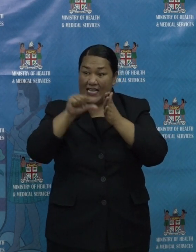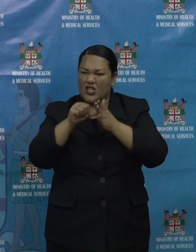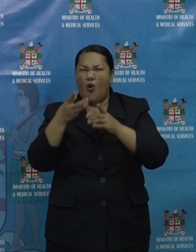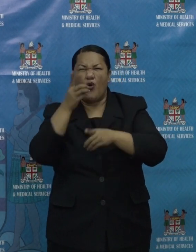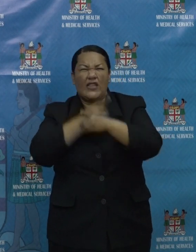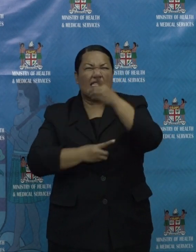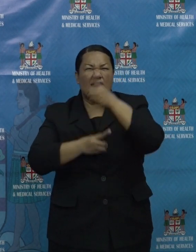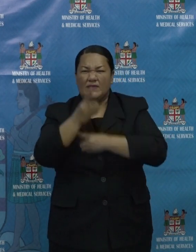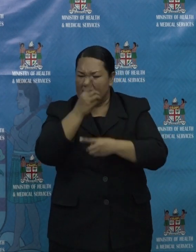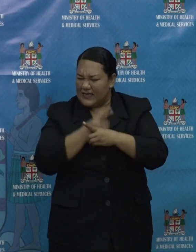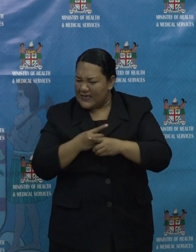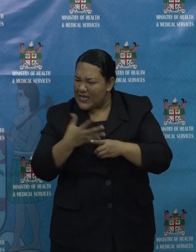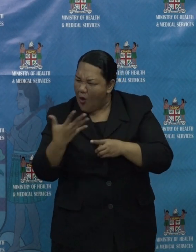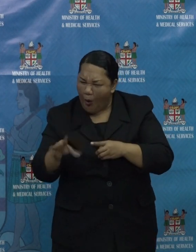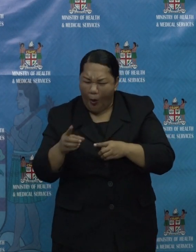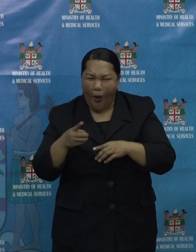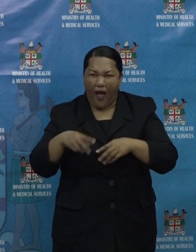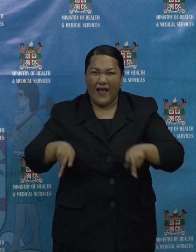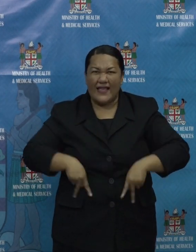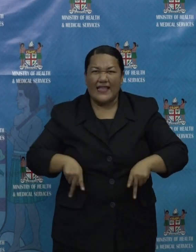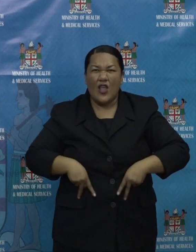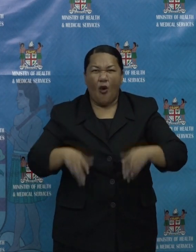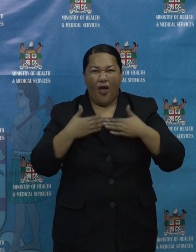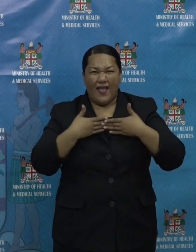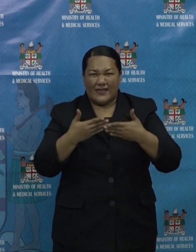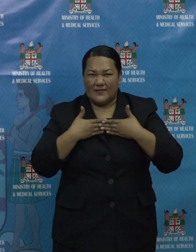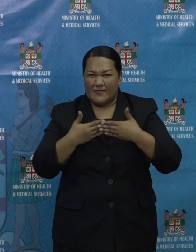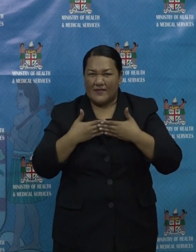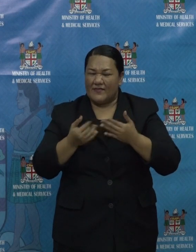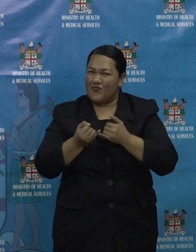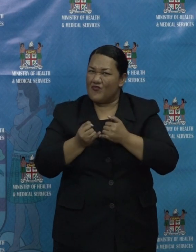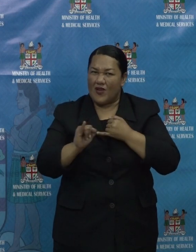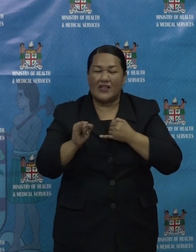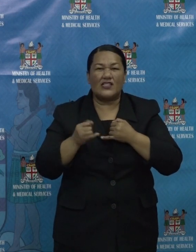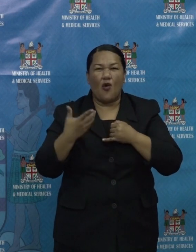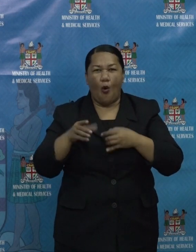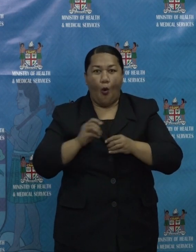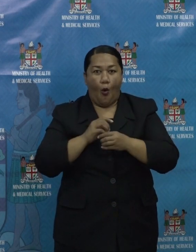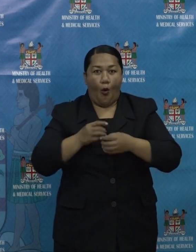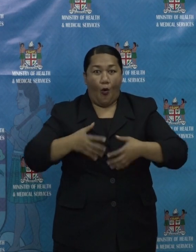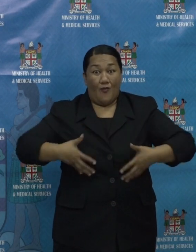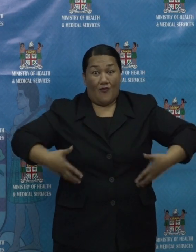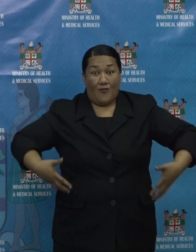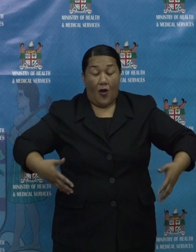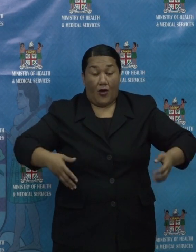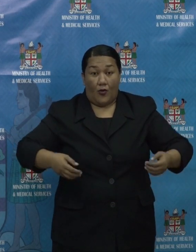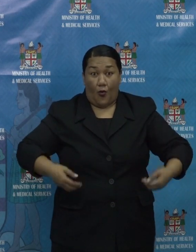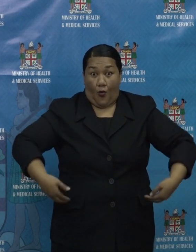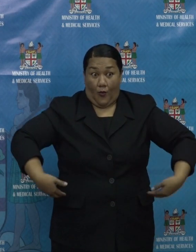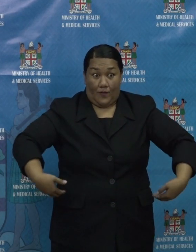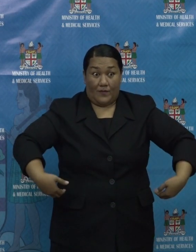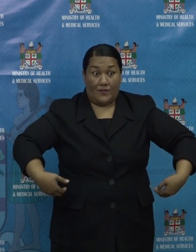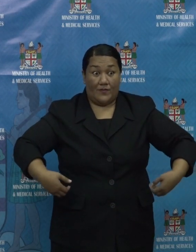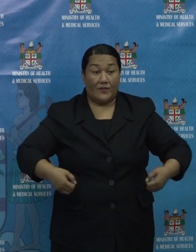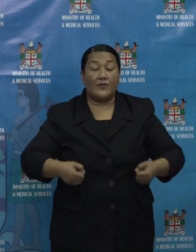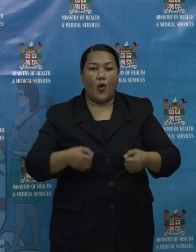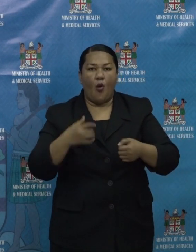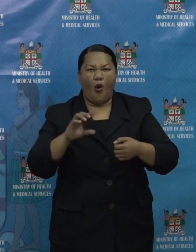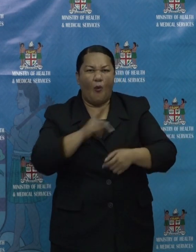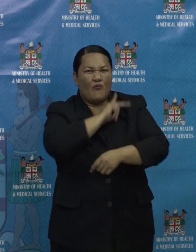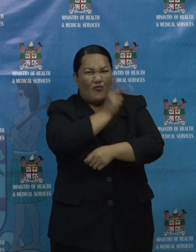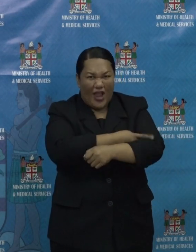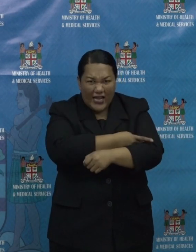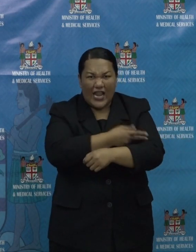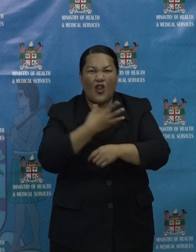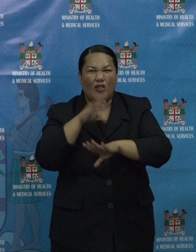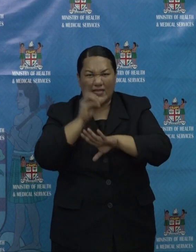diabetes, heart disease, kidney disease, asthma, someone who's obese or someone who's pregnant, we need you to get in